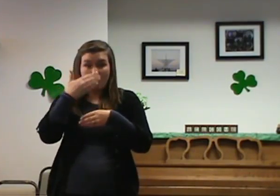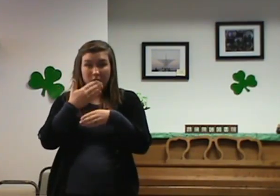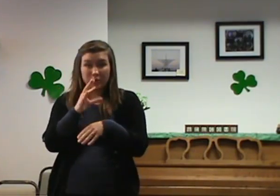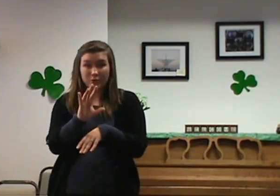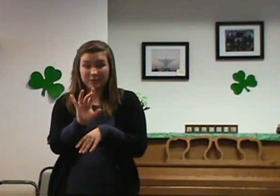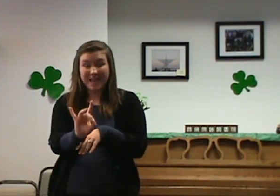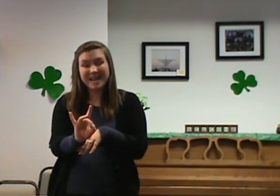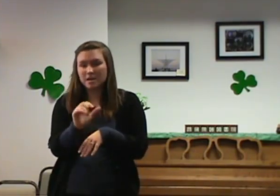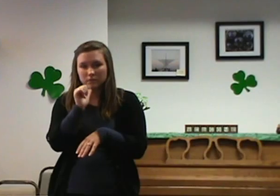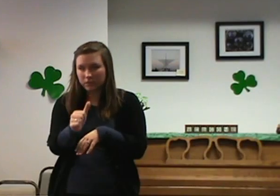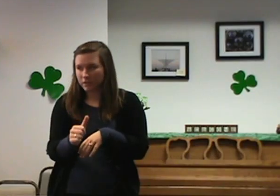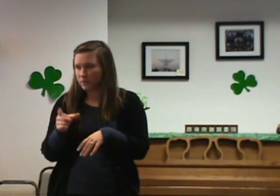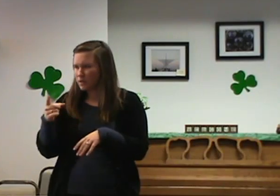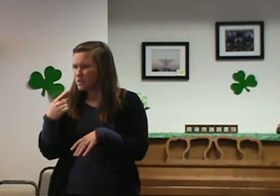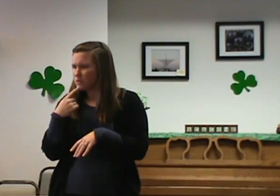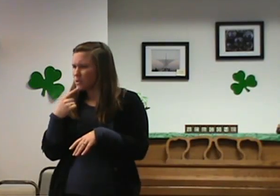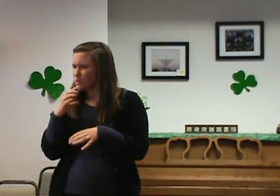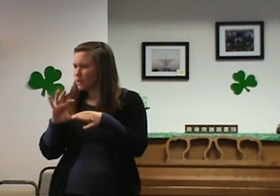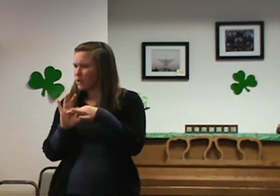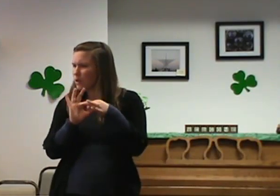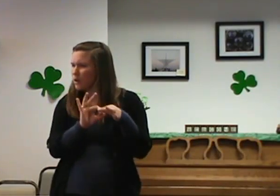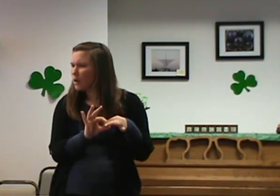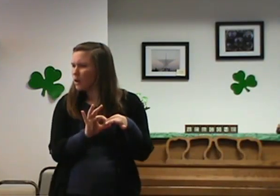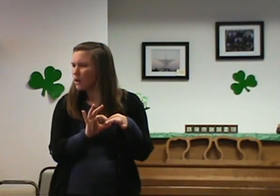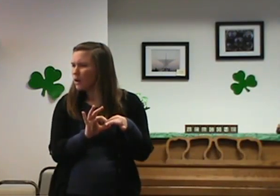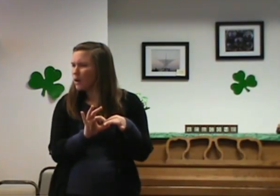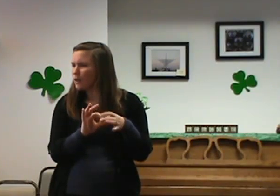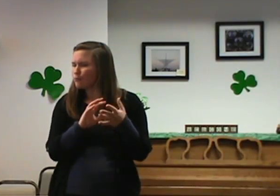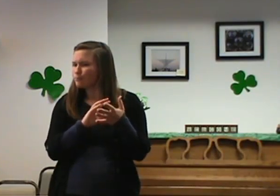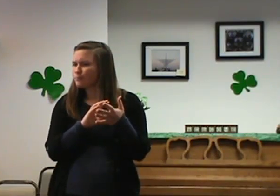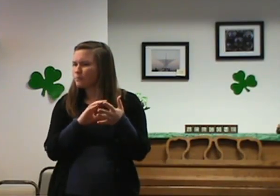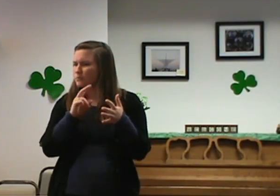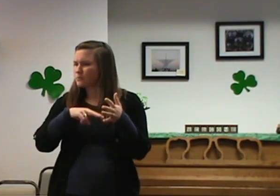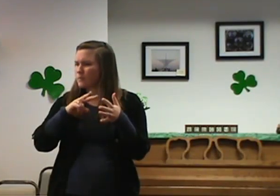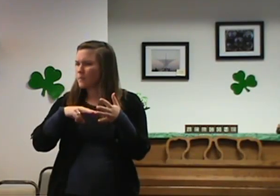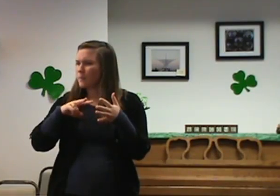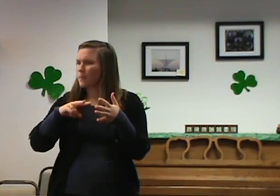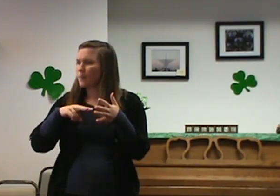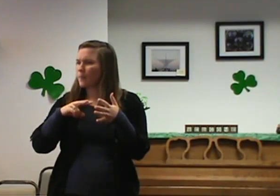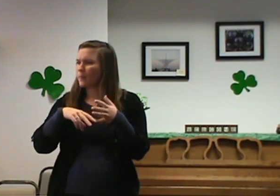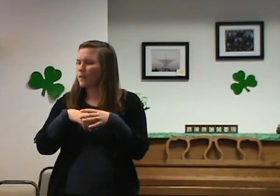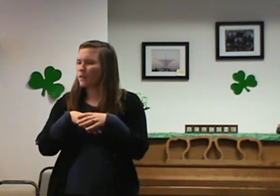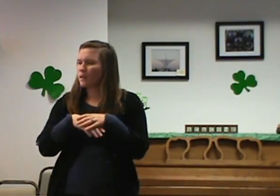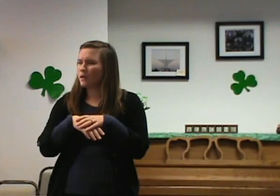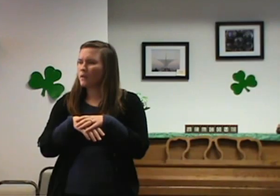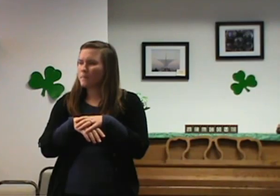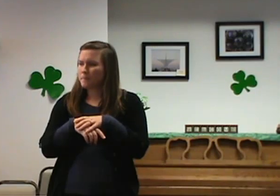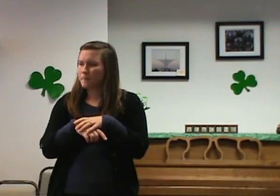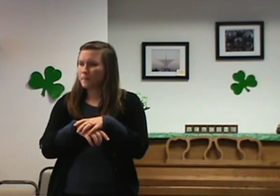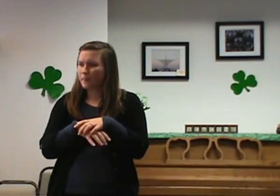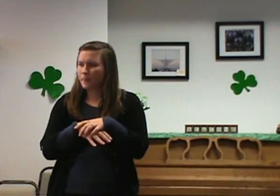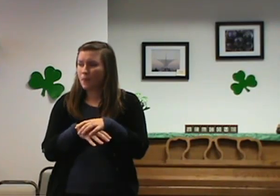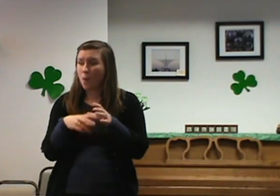Freedom Scientific Braille display for instant transcription Oh, there you go. in contracted or uncontracted Braille. Okay.